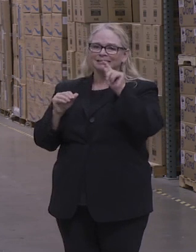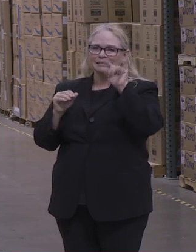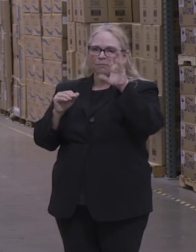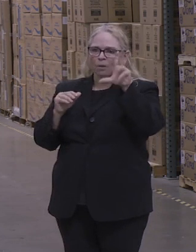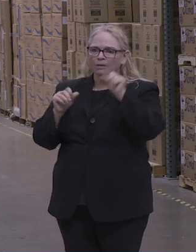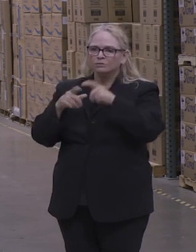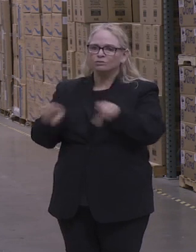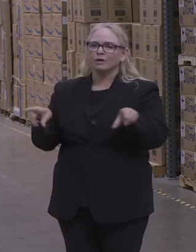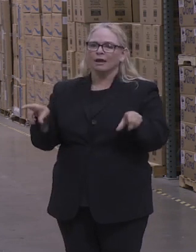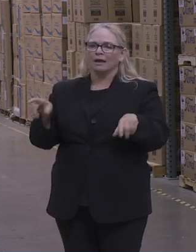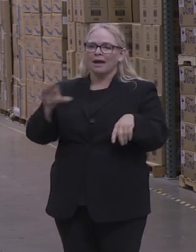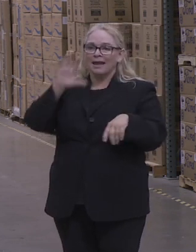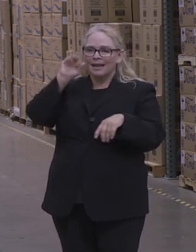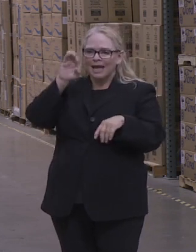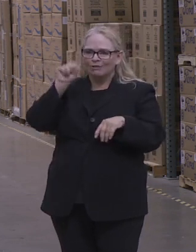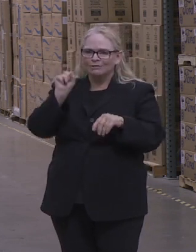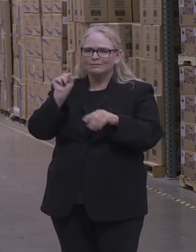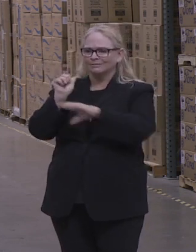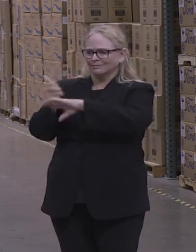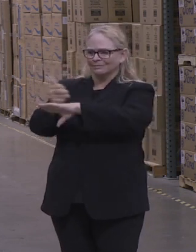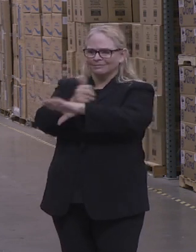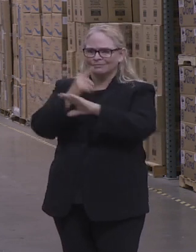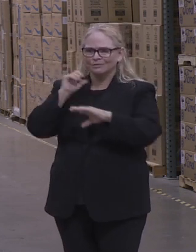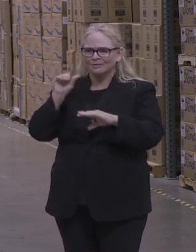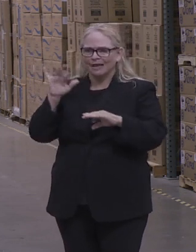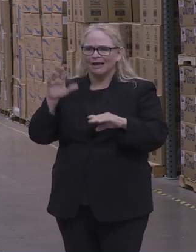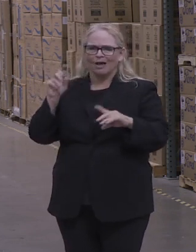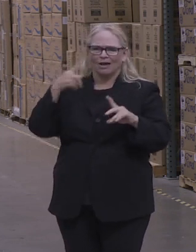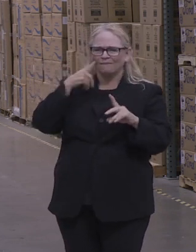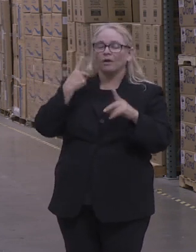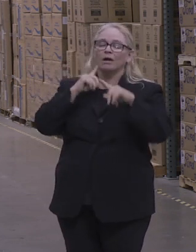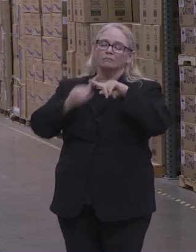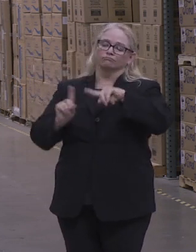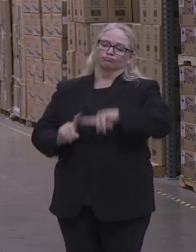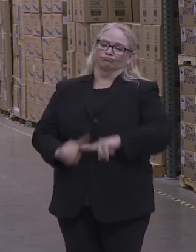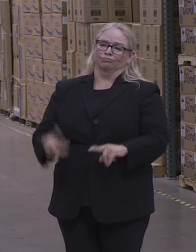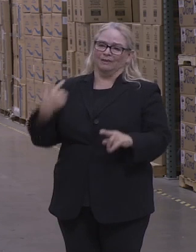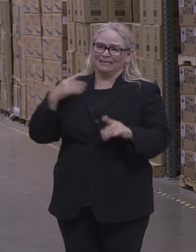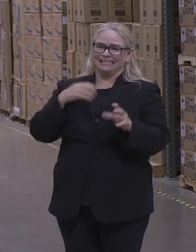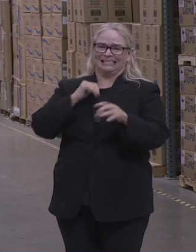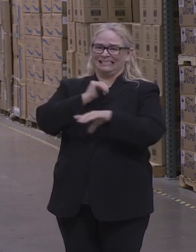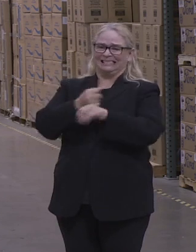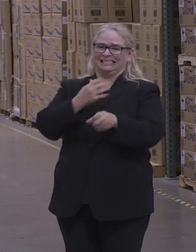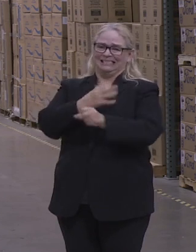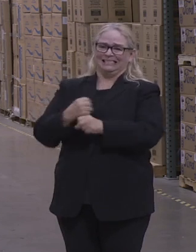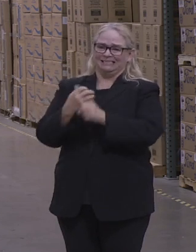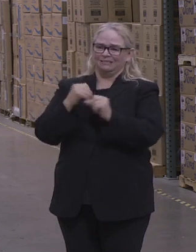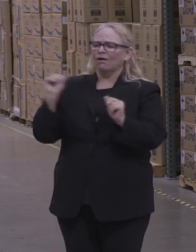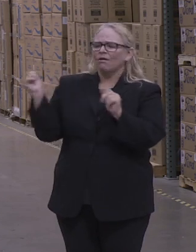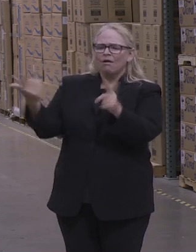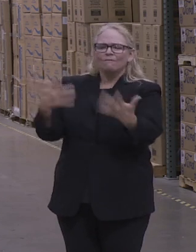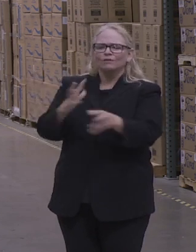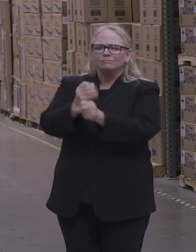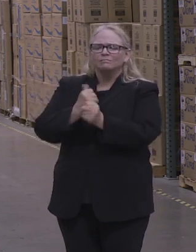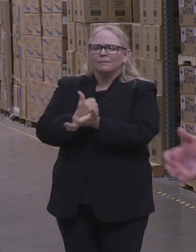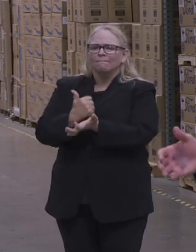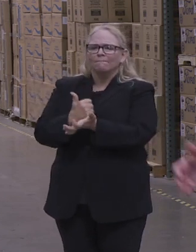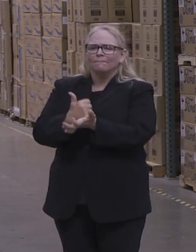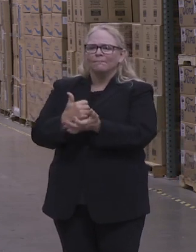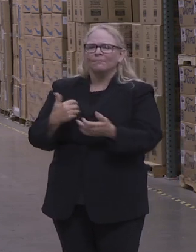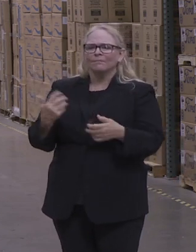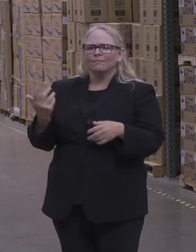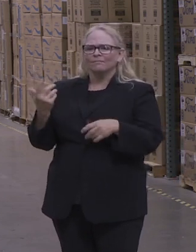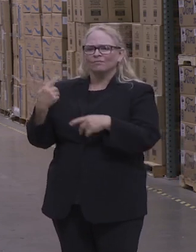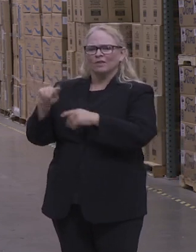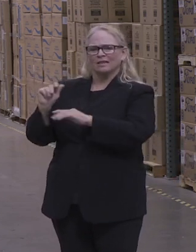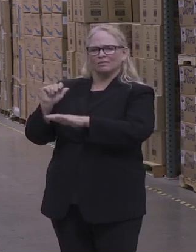executive orders that were done by governors and legislative efforts that were done by their respective legislatures were temporary in nature. Perfect